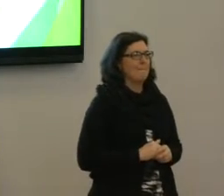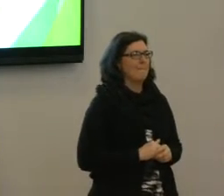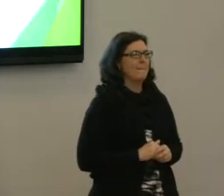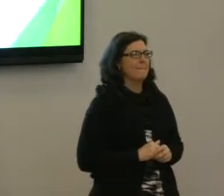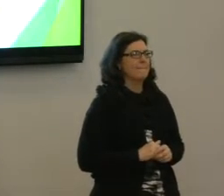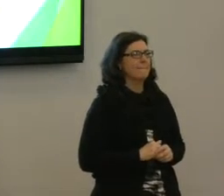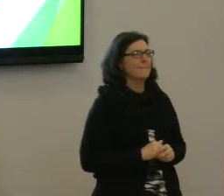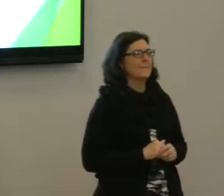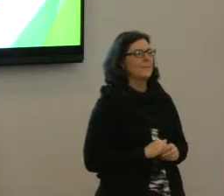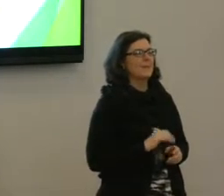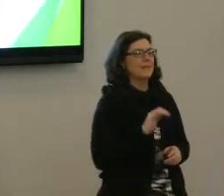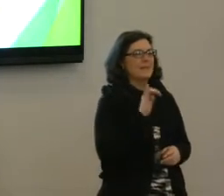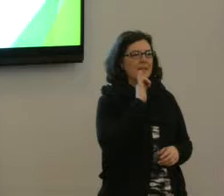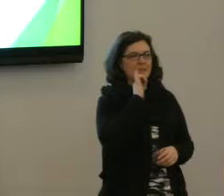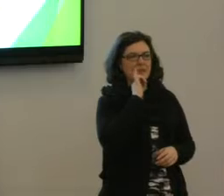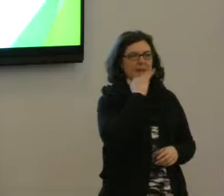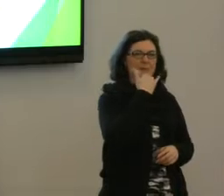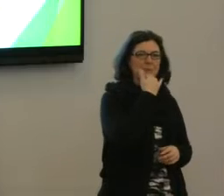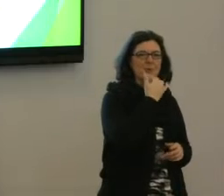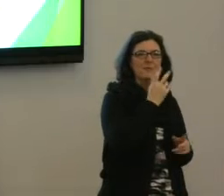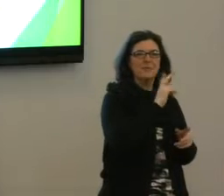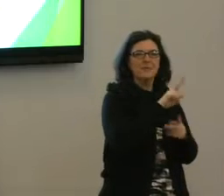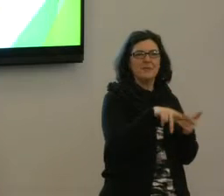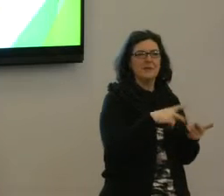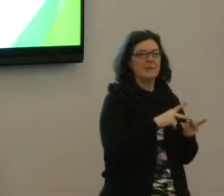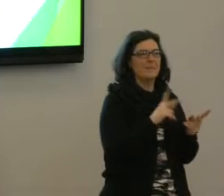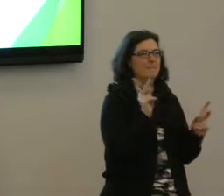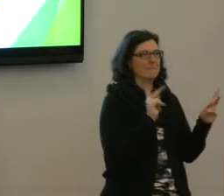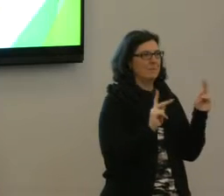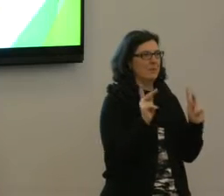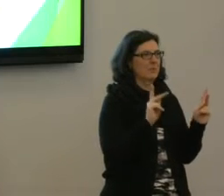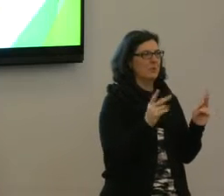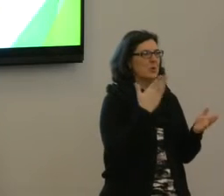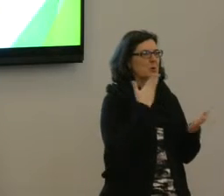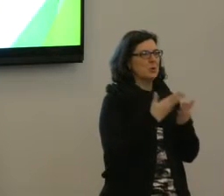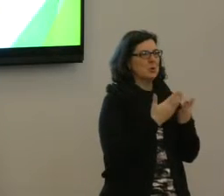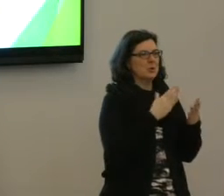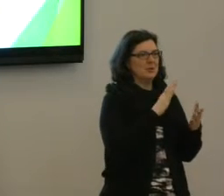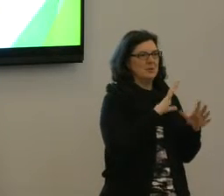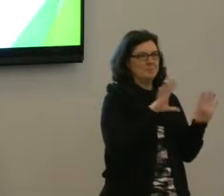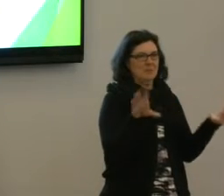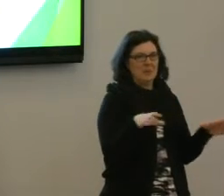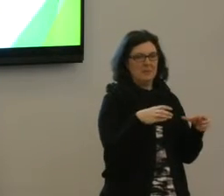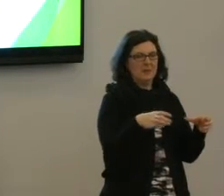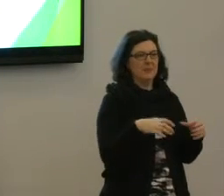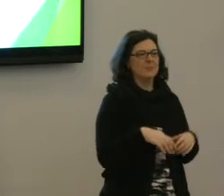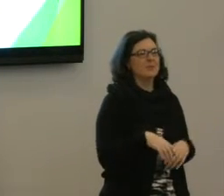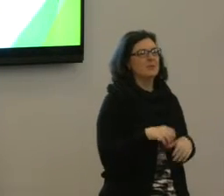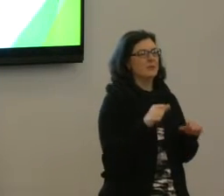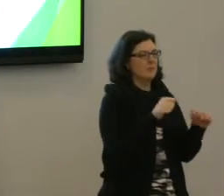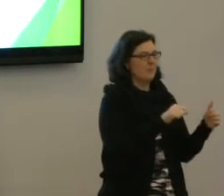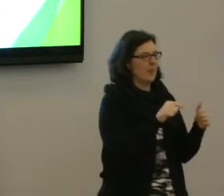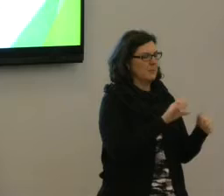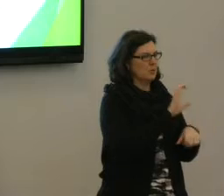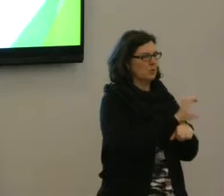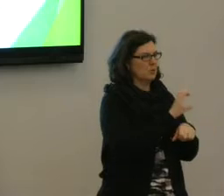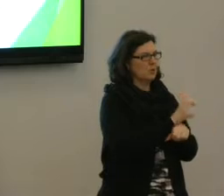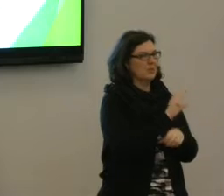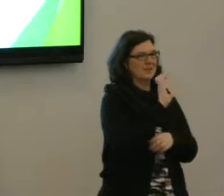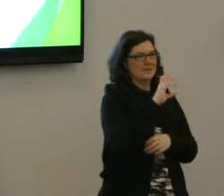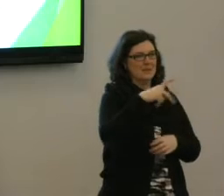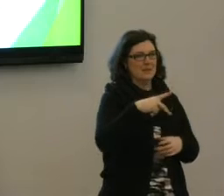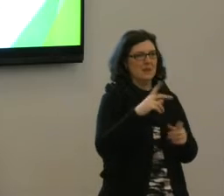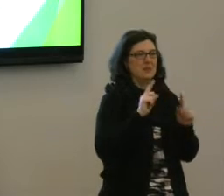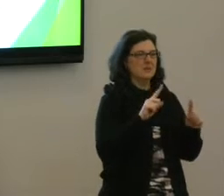The imperfect people, welcome here, you'll be in good company. In high school, I was part of a Baptist church in Louisville, and there was a guy with cerebral palsy who'd been